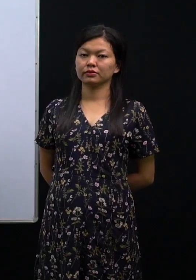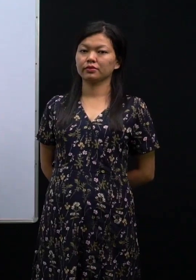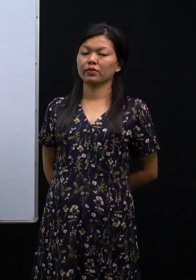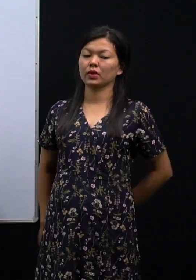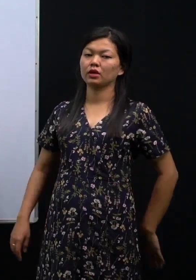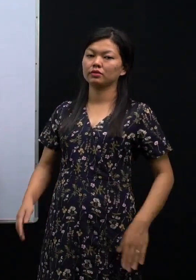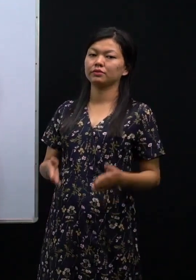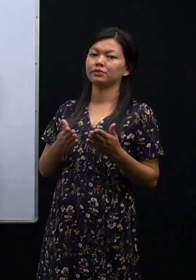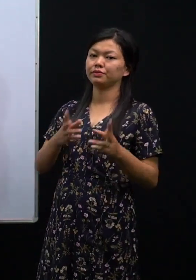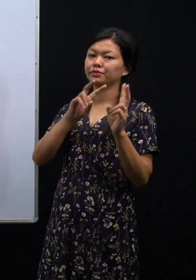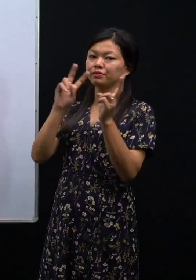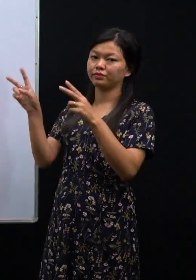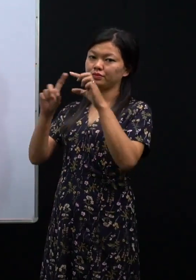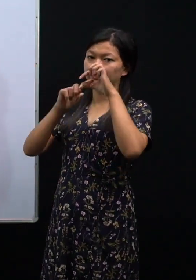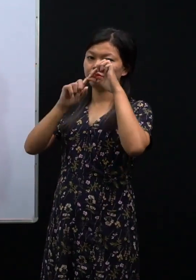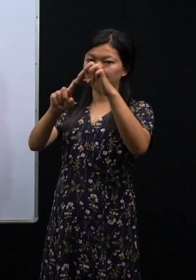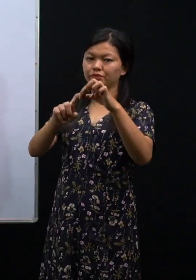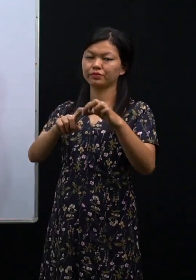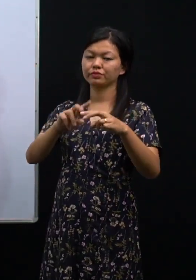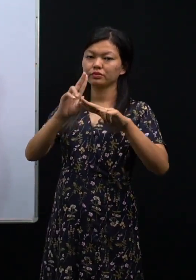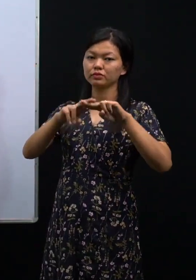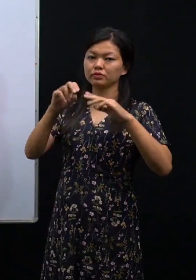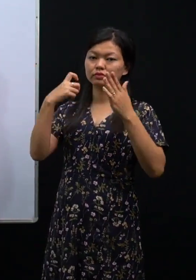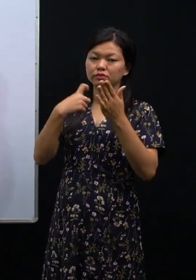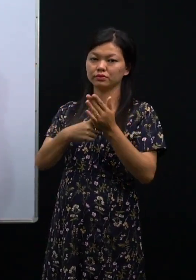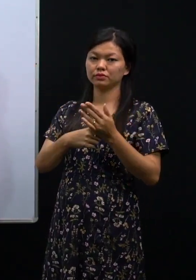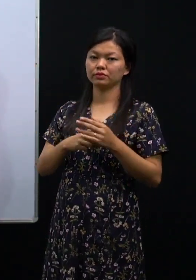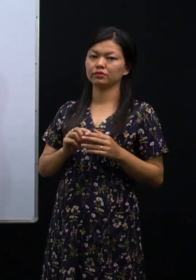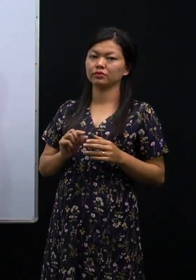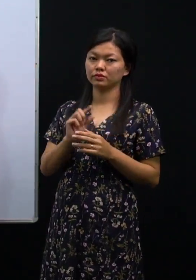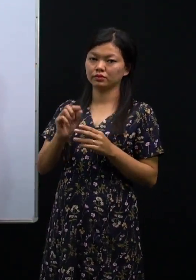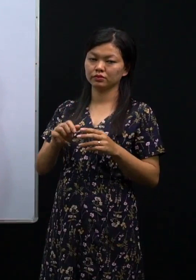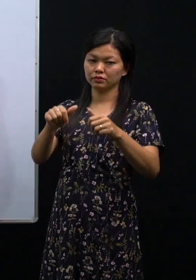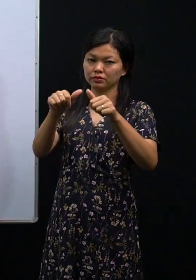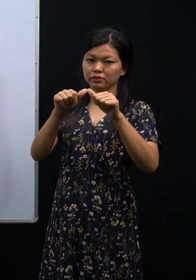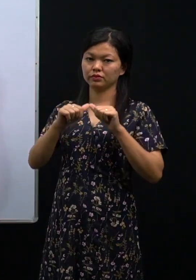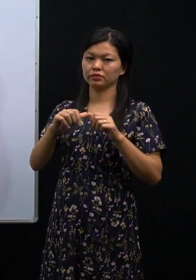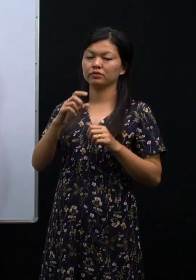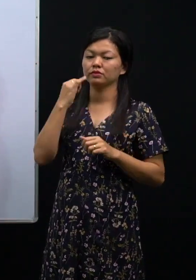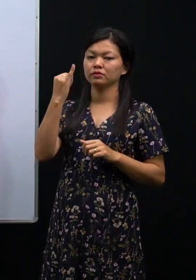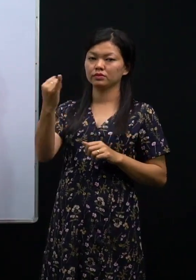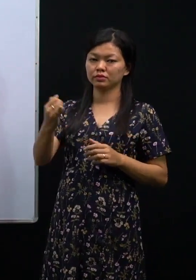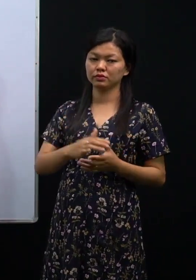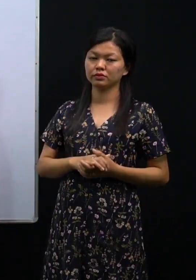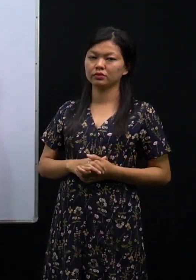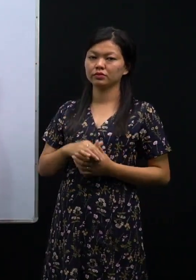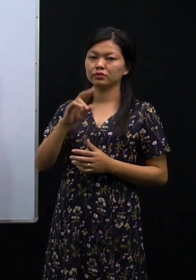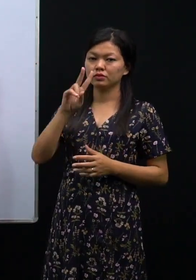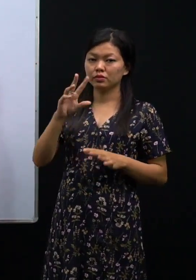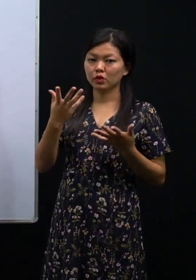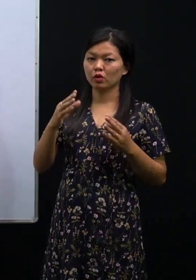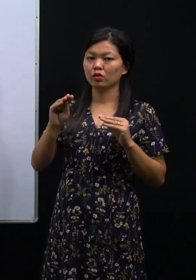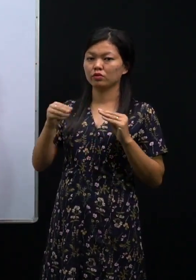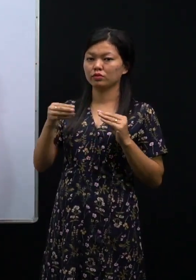Now look at here, these questions, you have to factorize, that means this one you have to produce into two or more terms,